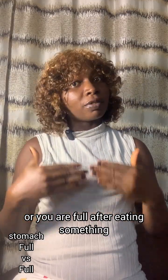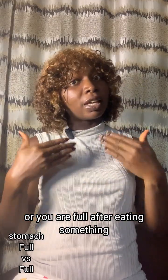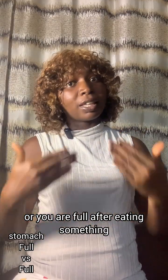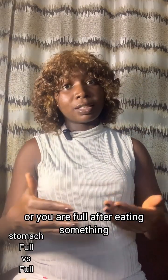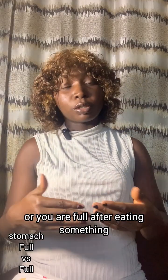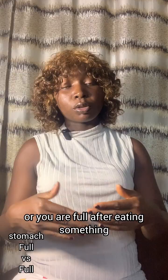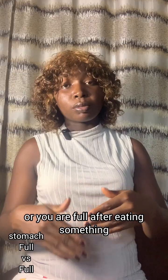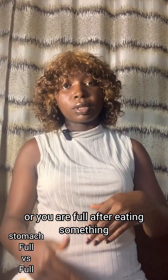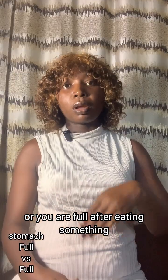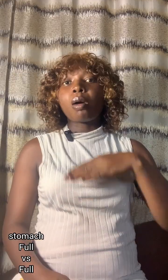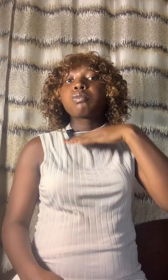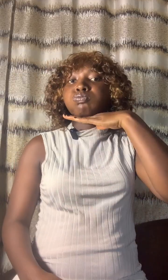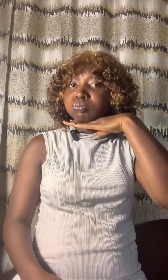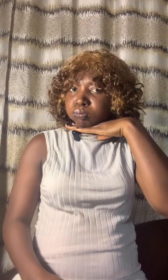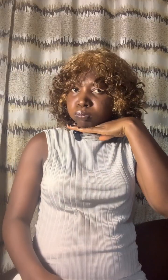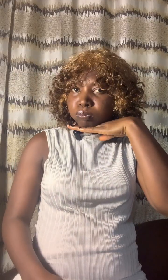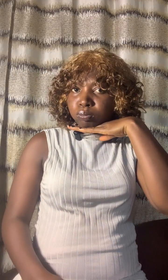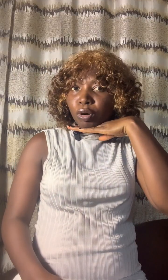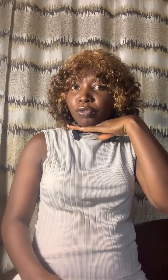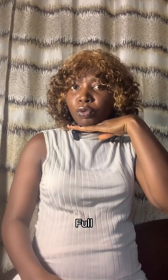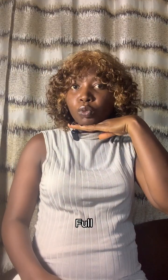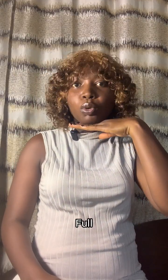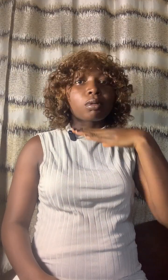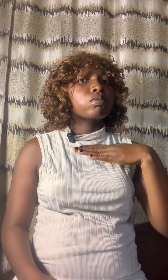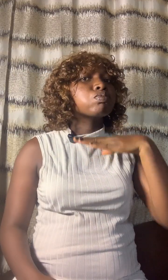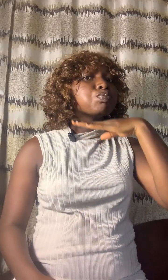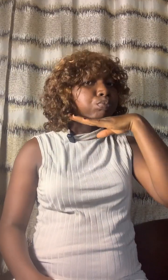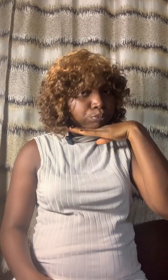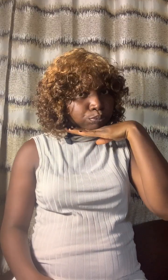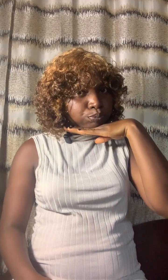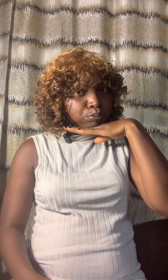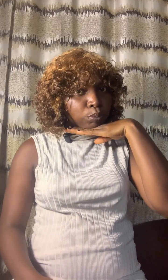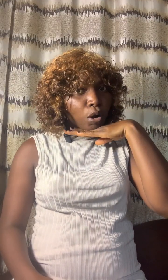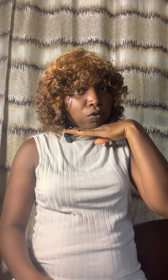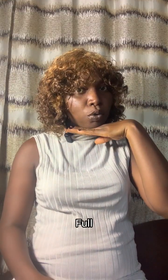after eating something. Full, full,